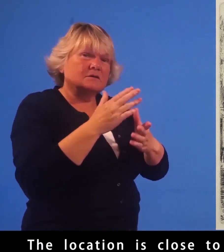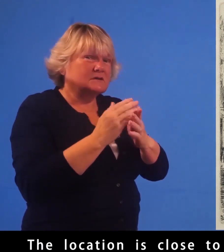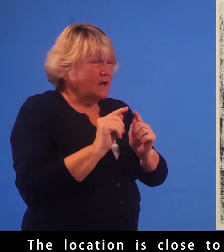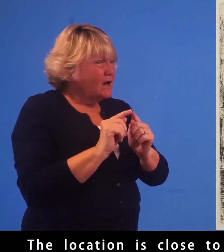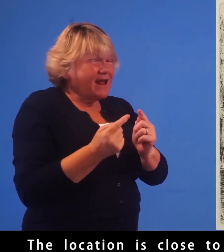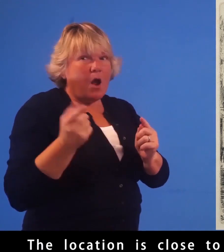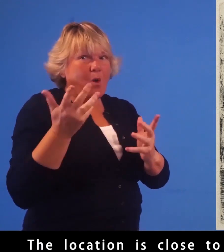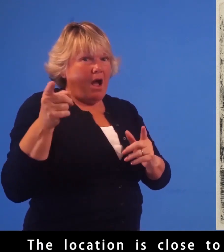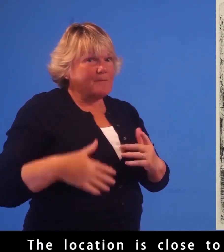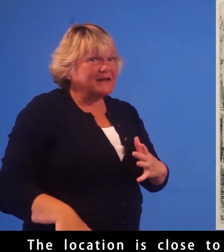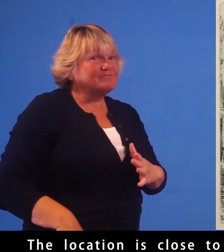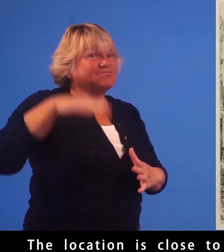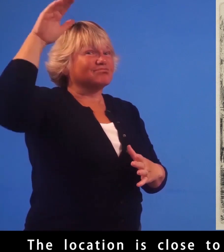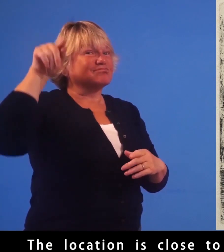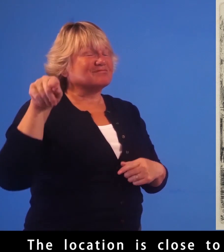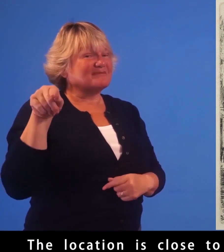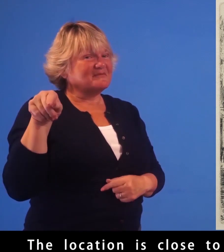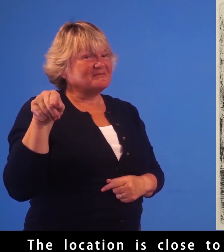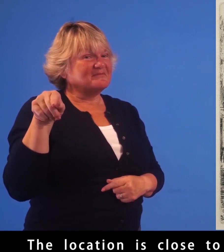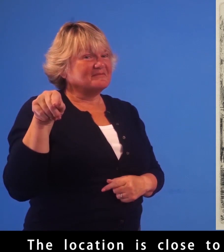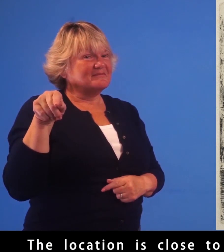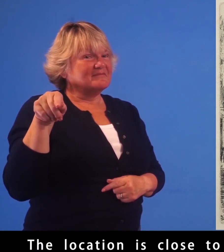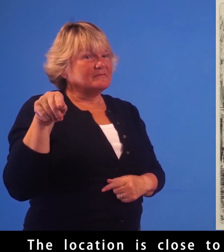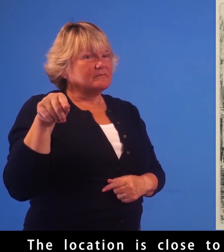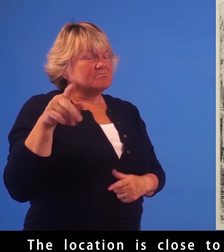The location is close to where the artist grew up.